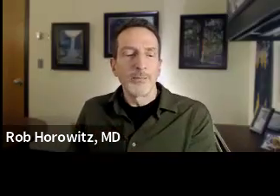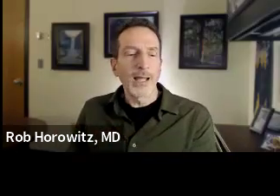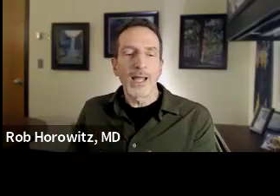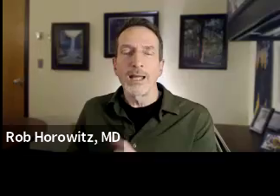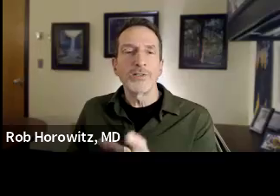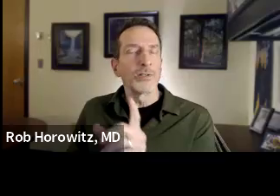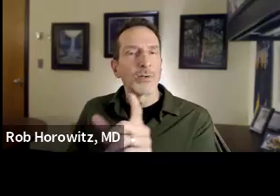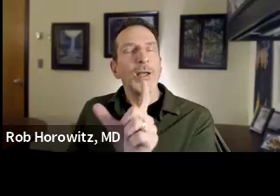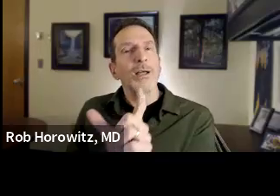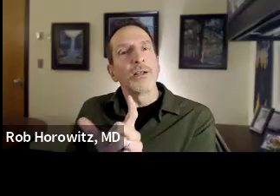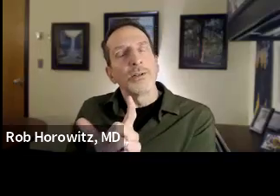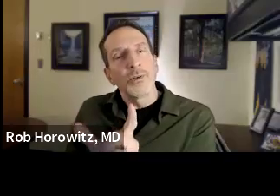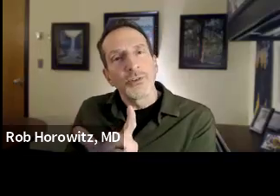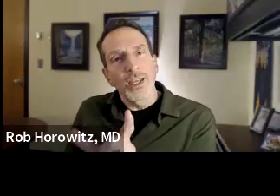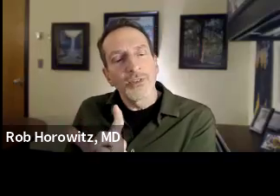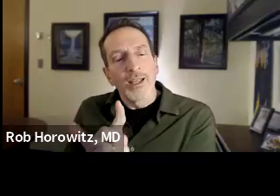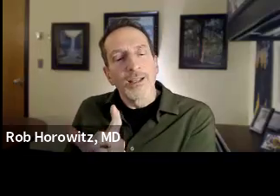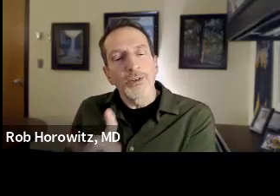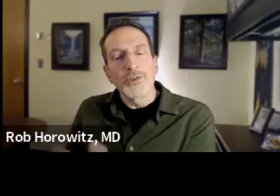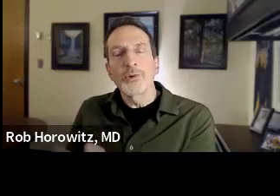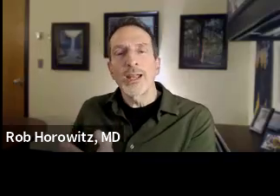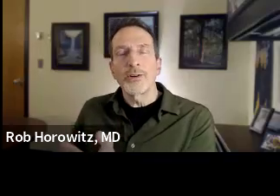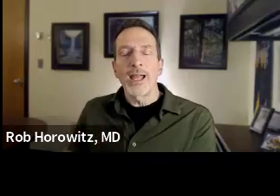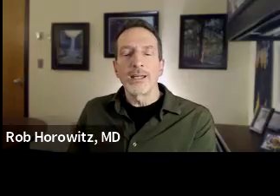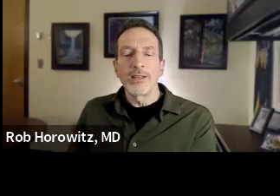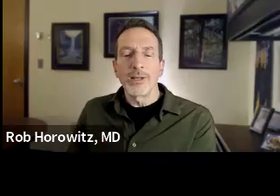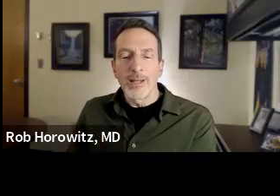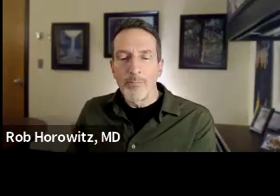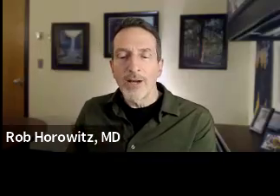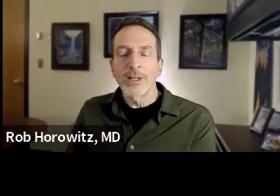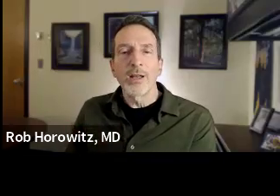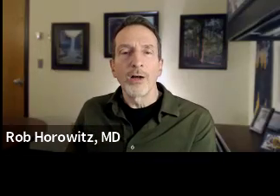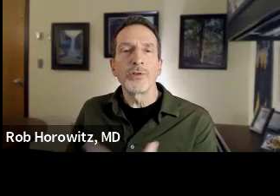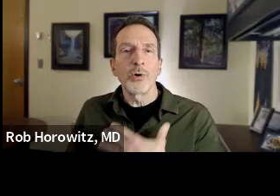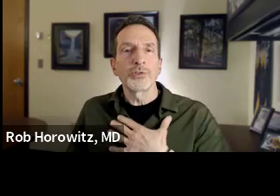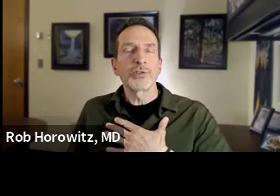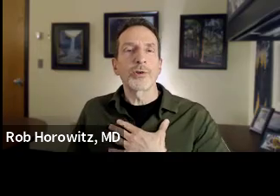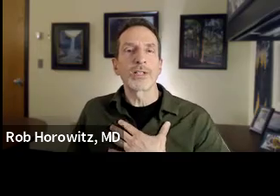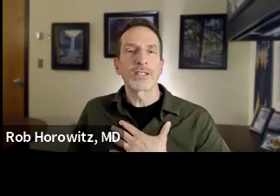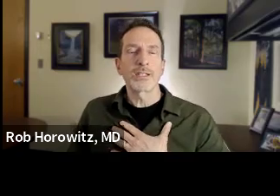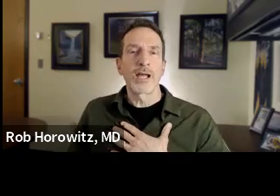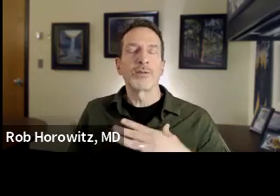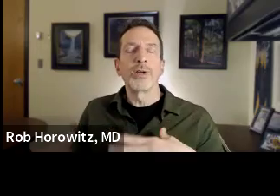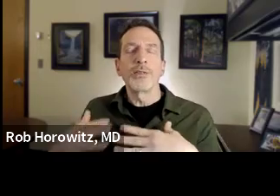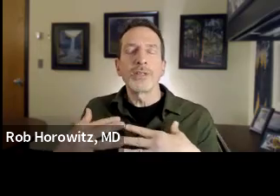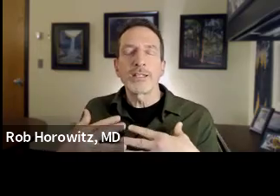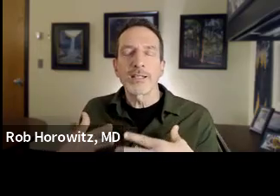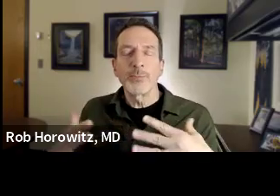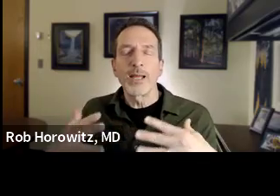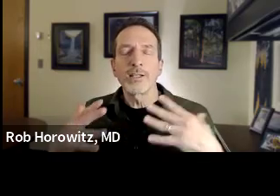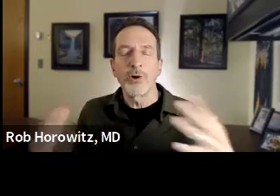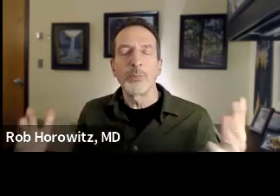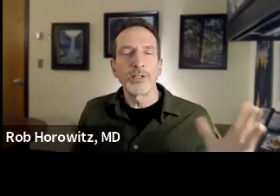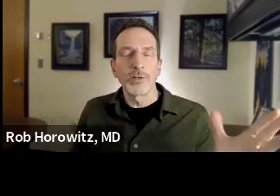And Maya Angelou, who says, there's no greater agony than bearing an untold story inside you. This